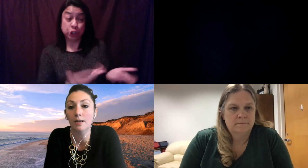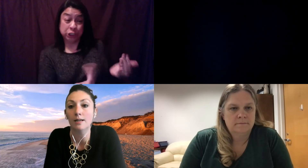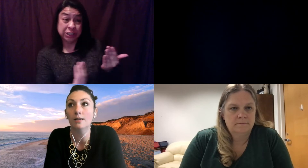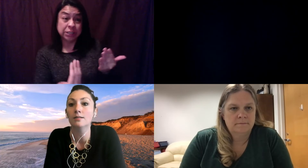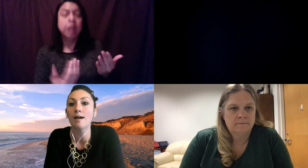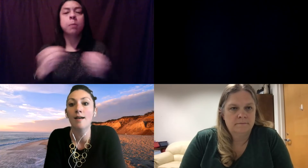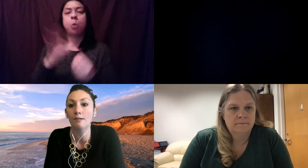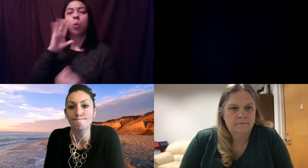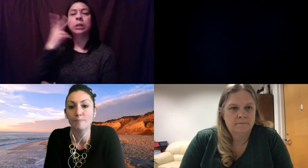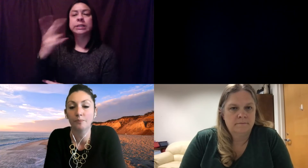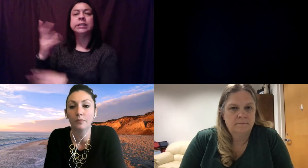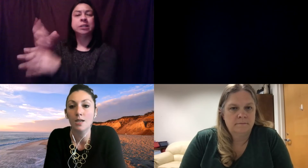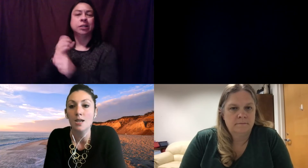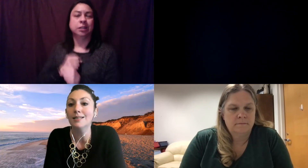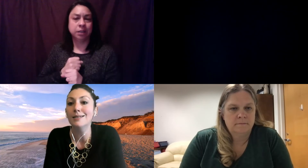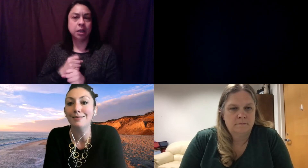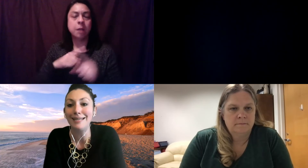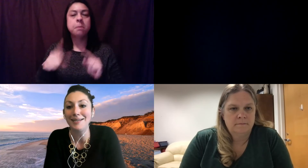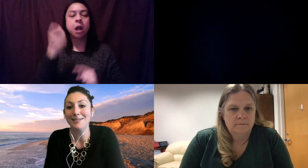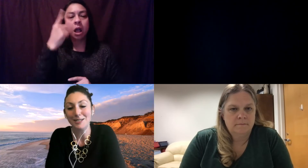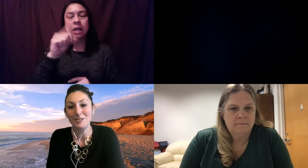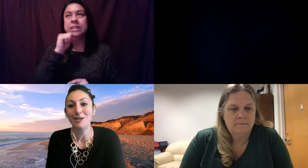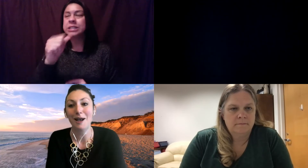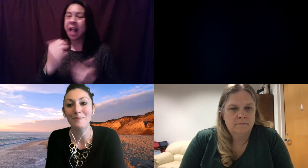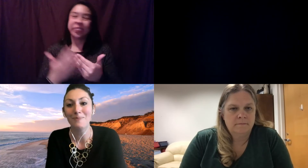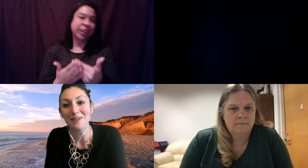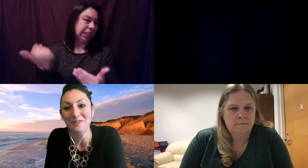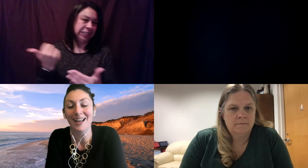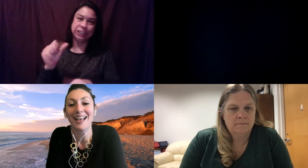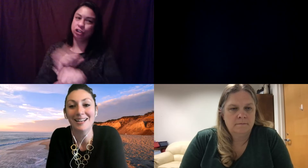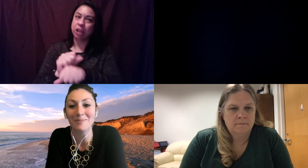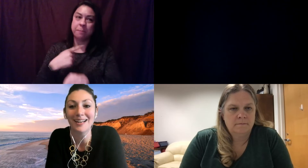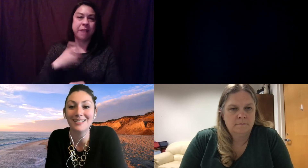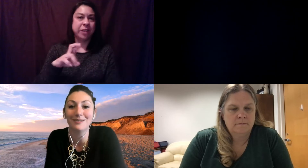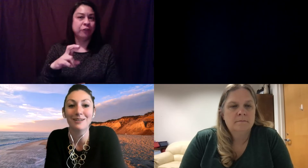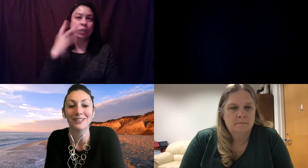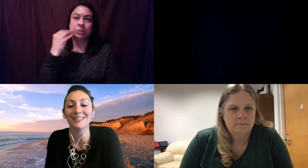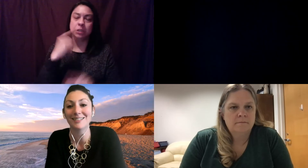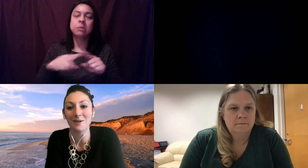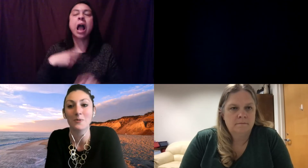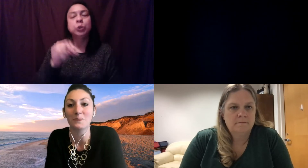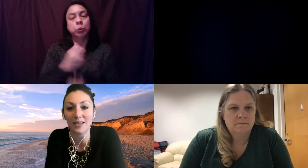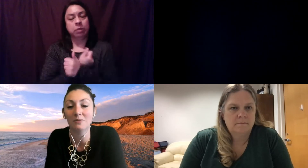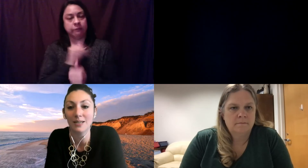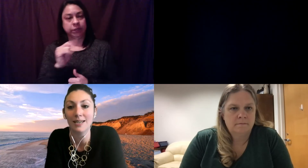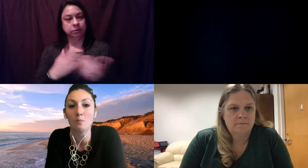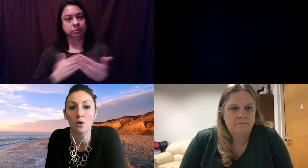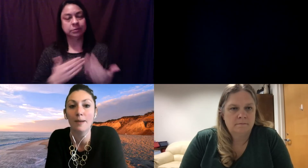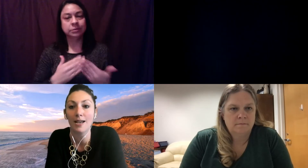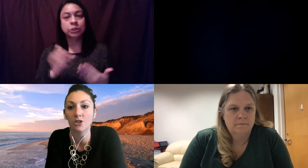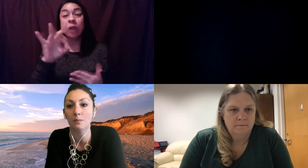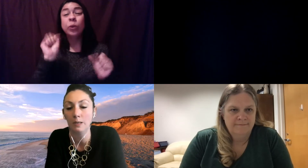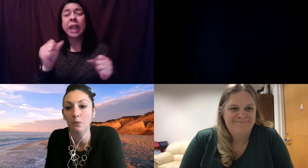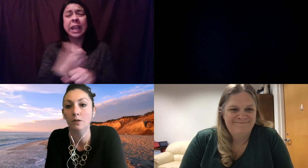But it's not the easiest job I've ever had, but I do love it. So if we can get